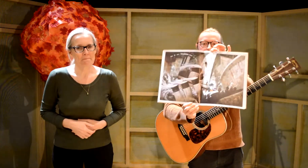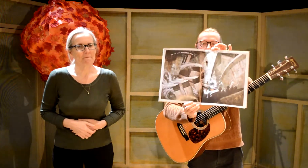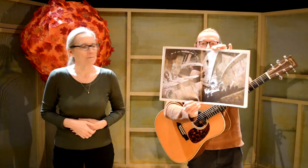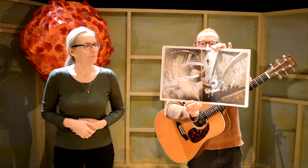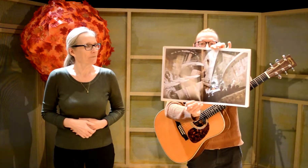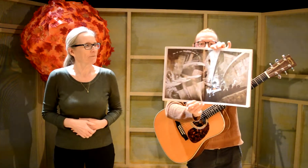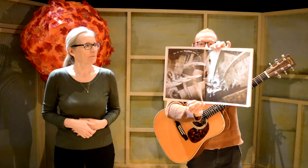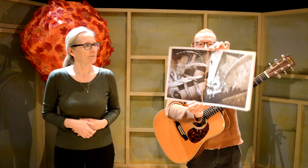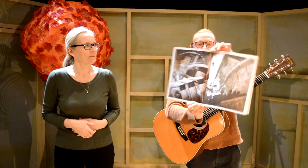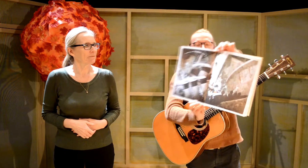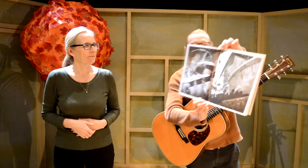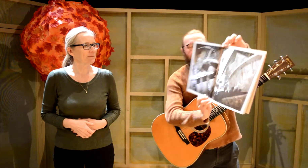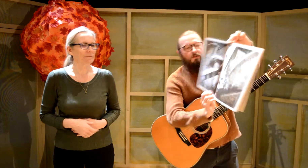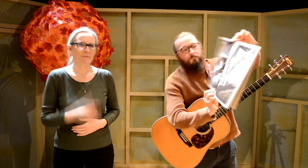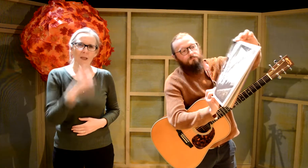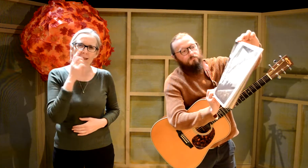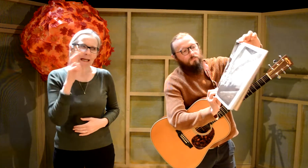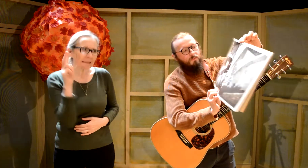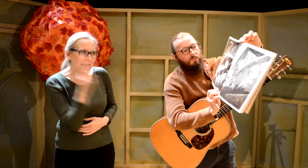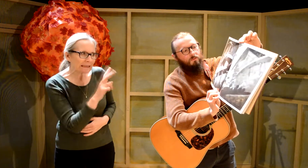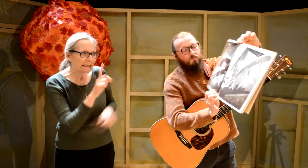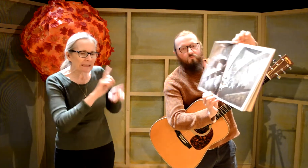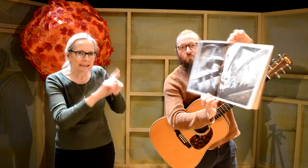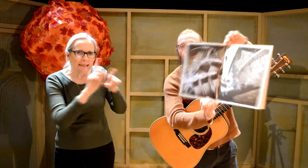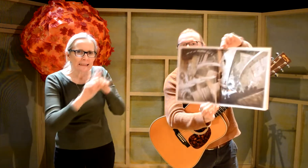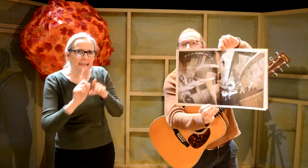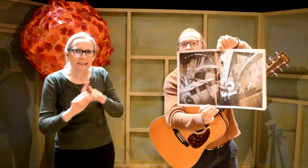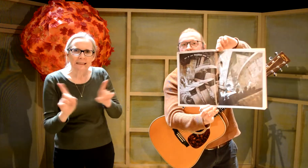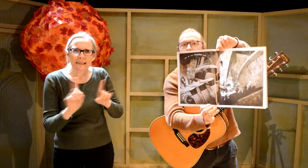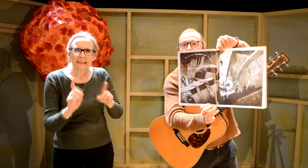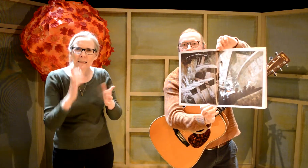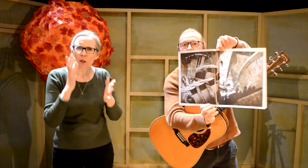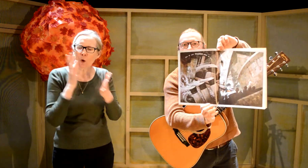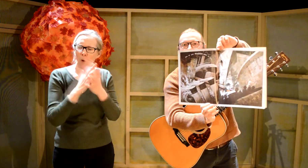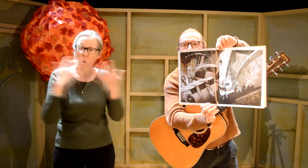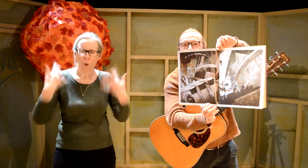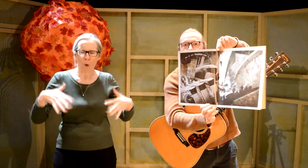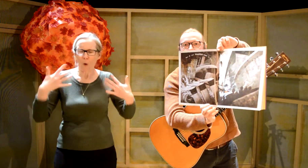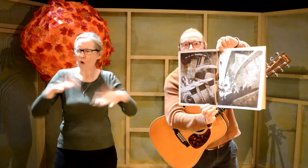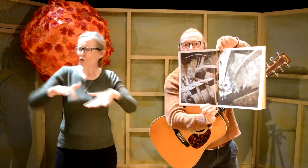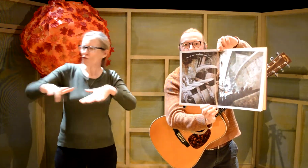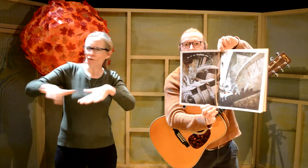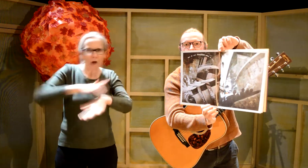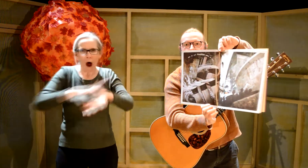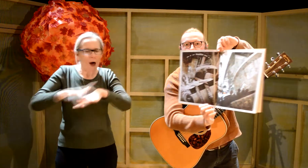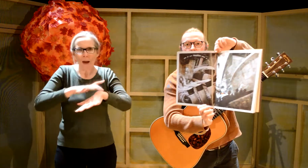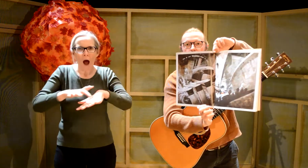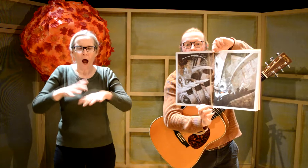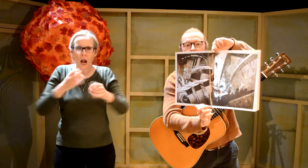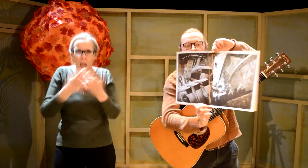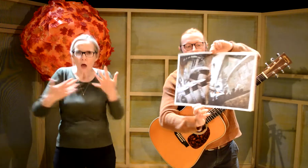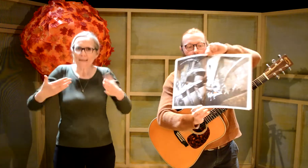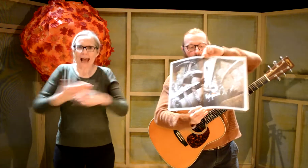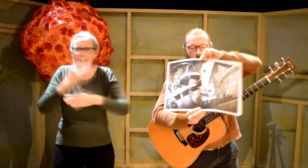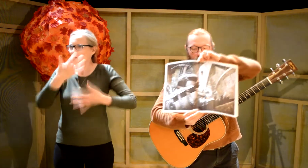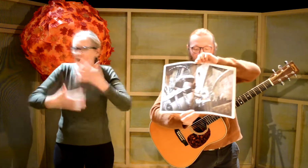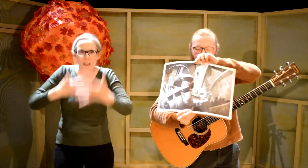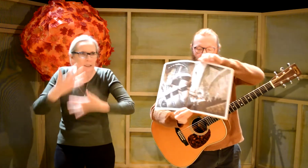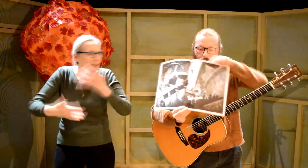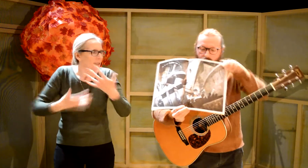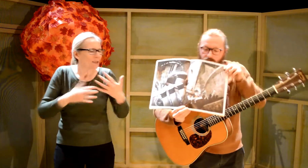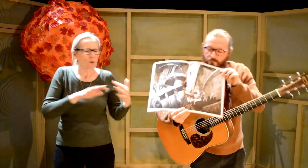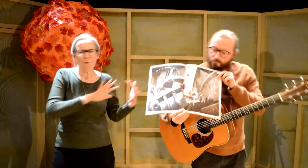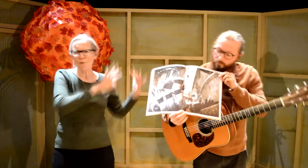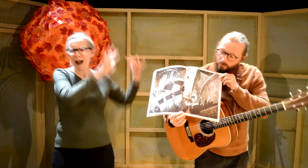And in this picture we can see it's very dramatic. There's lots of action going on.